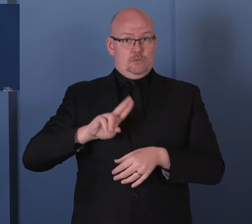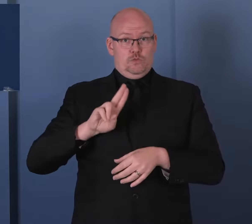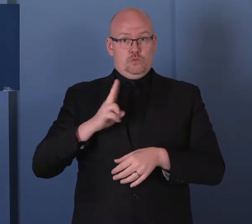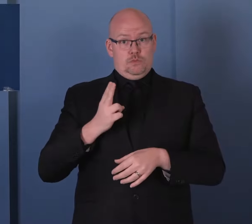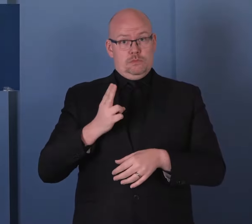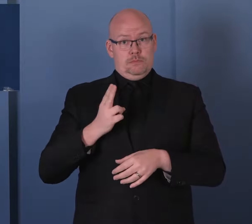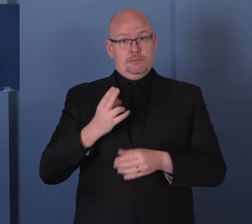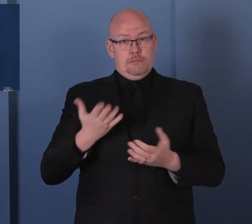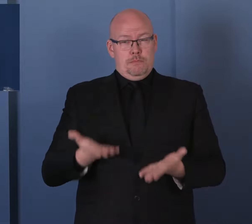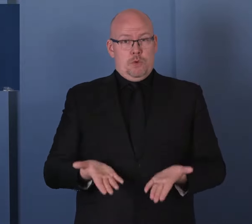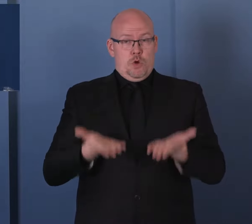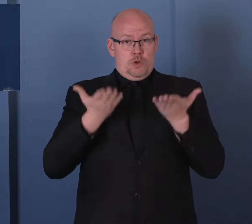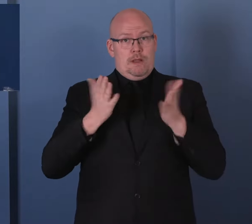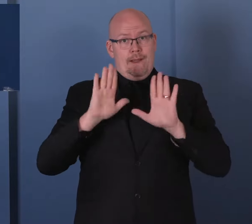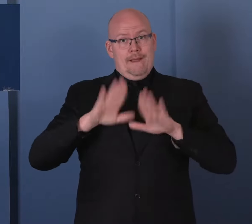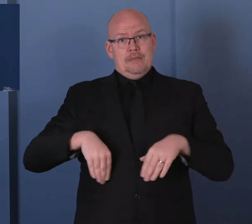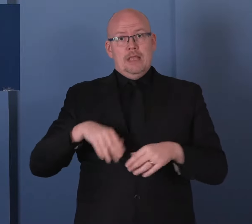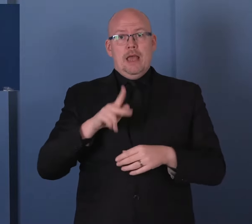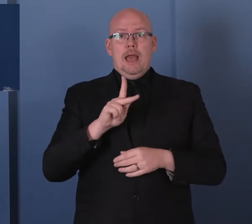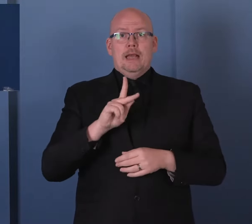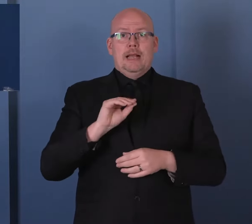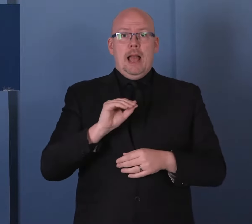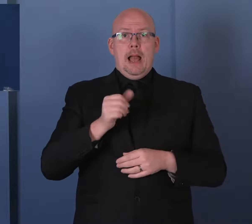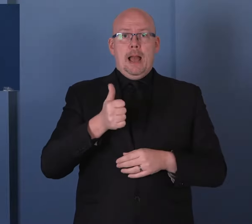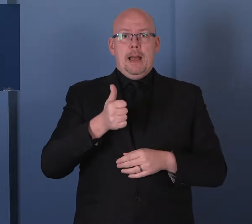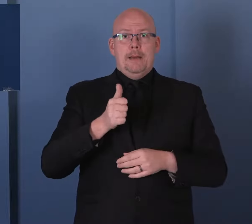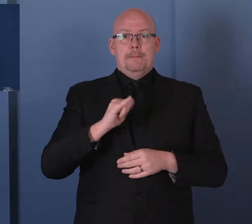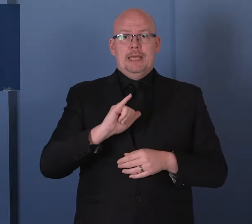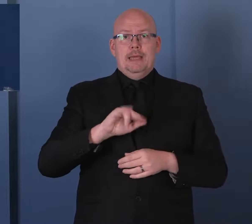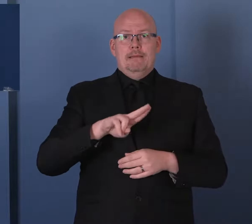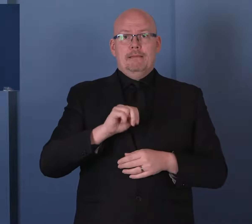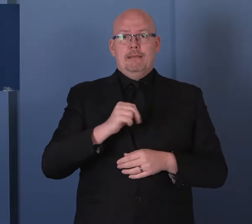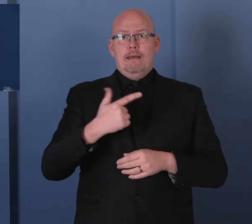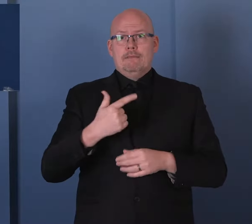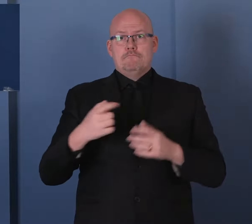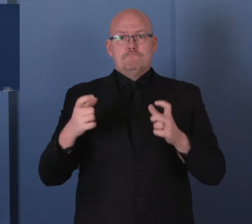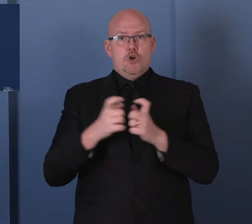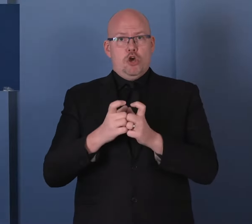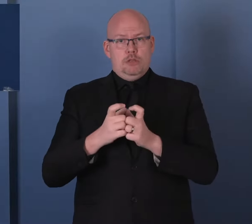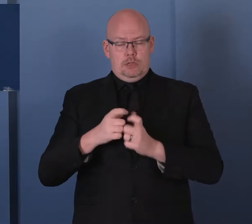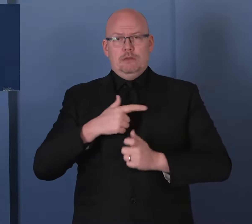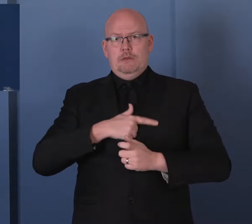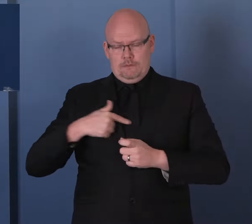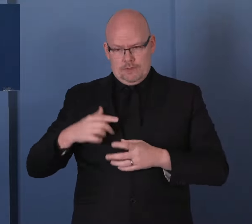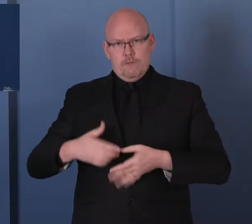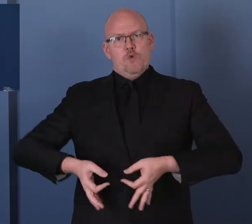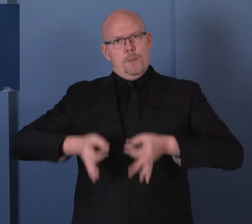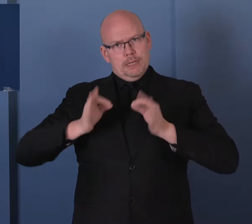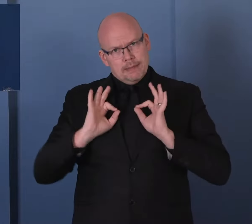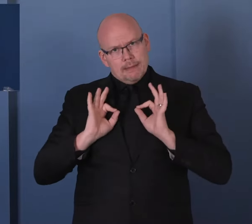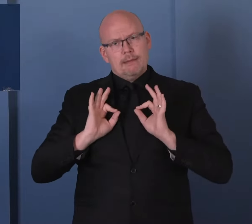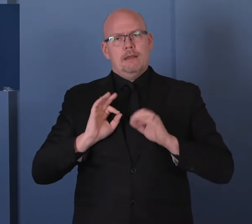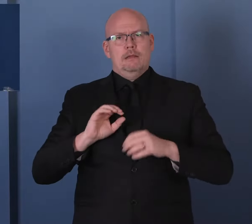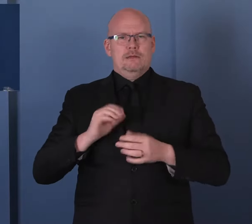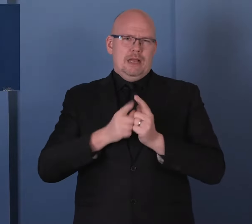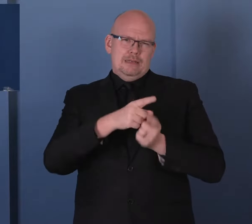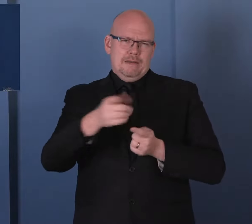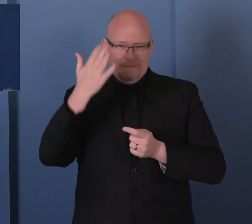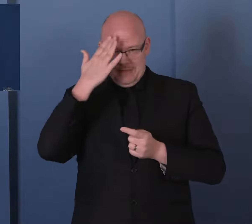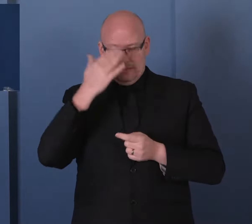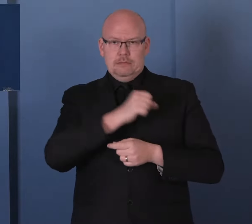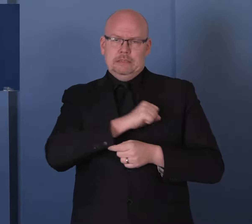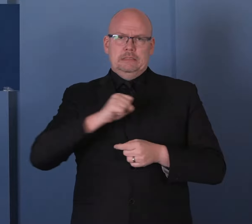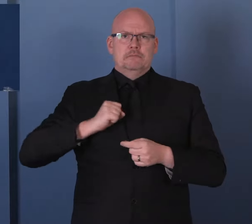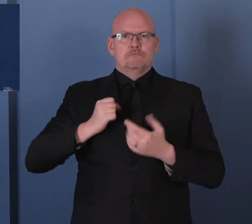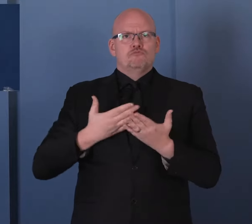morning's cabinet meeting, we formalized, as I think you know, the government's proposal to the Council